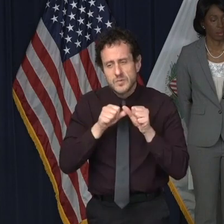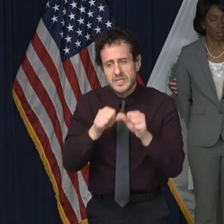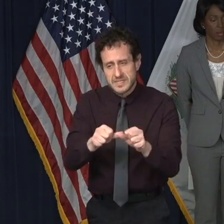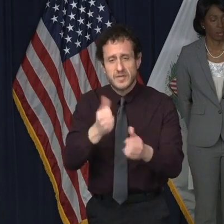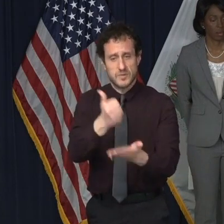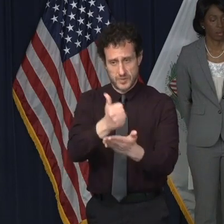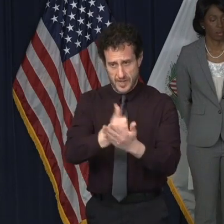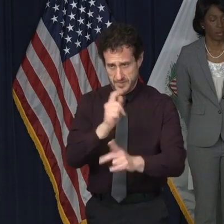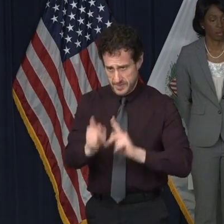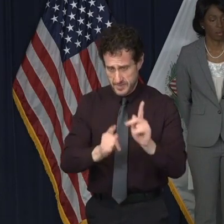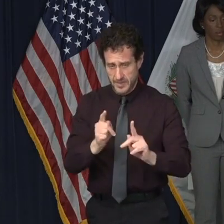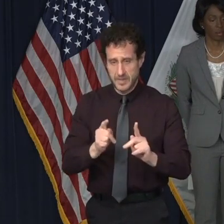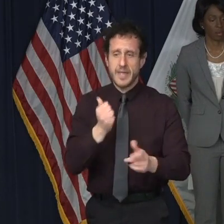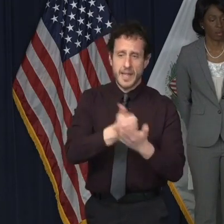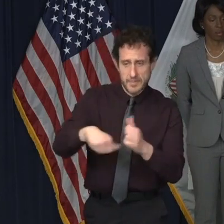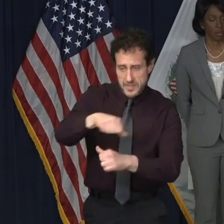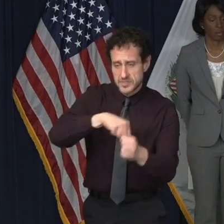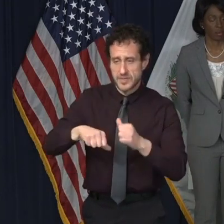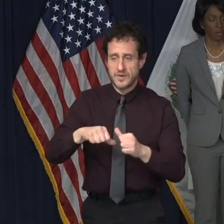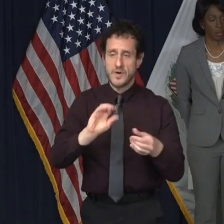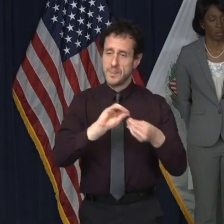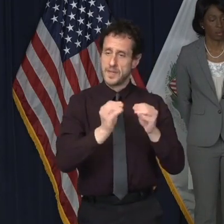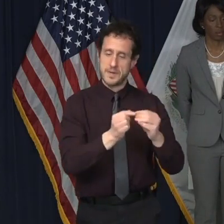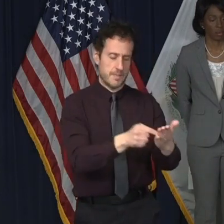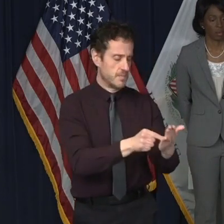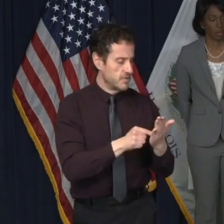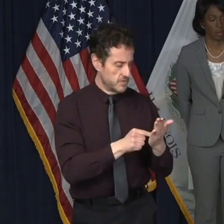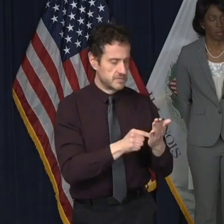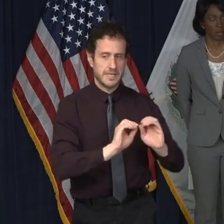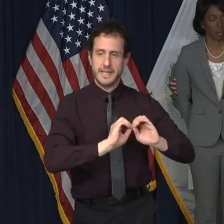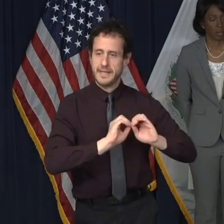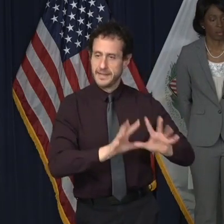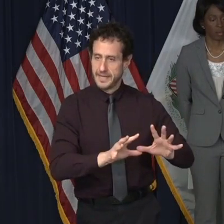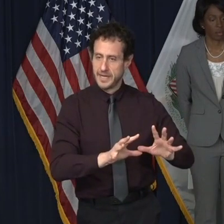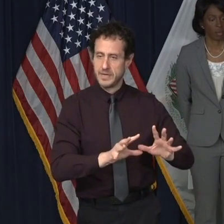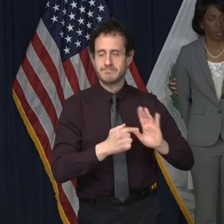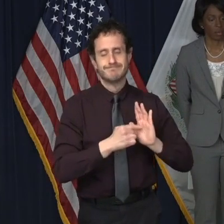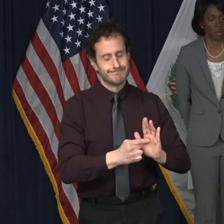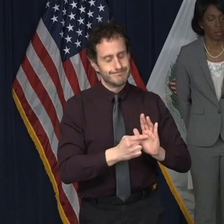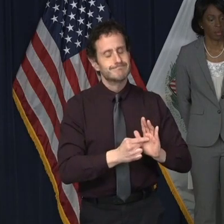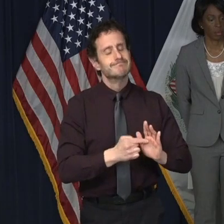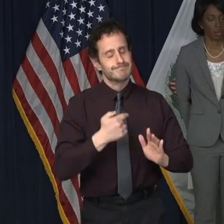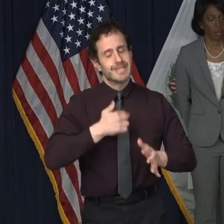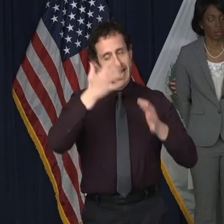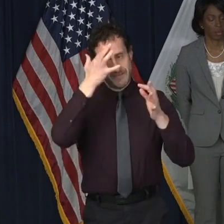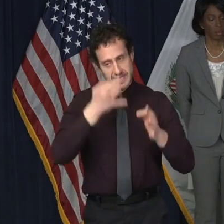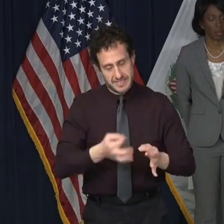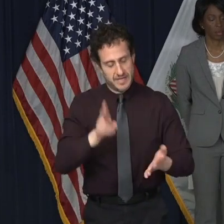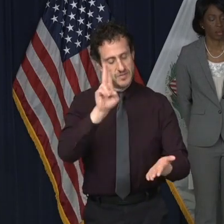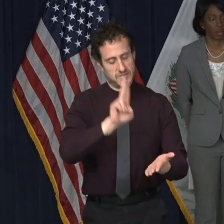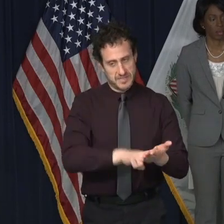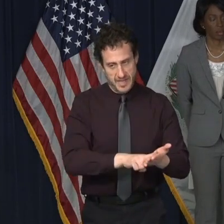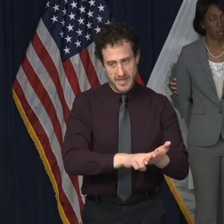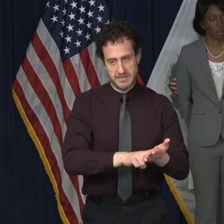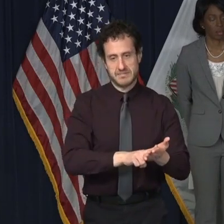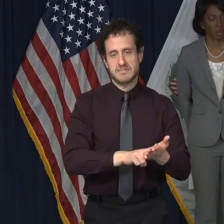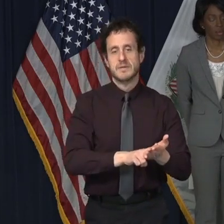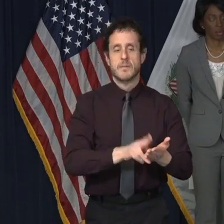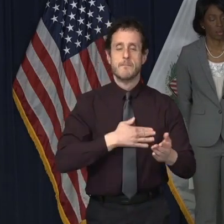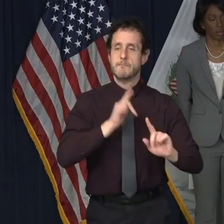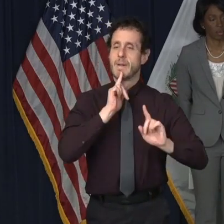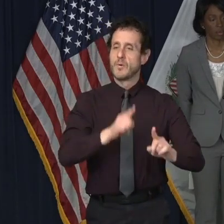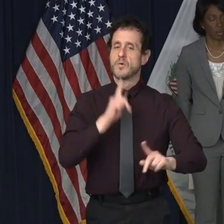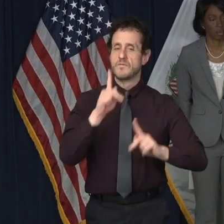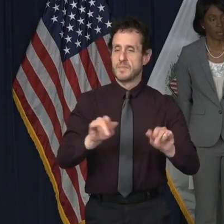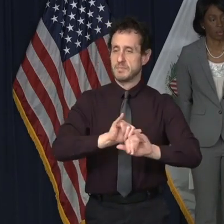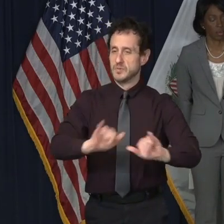numbers present us with only one choice. Next week, I intend to sign an extension of our stay-at-home order